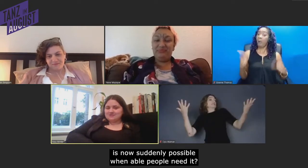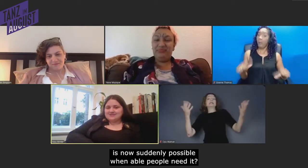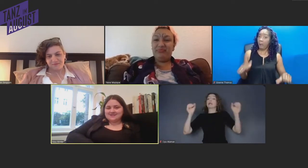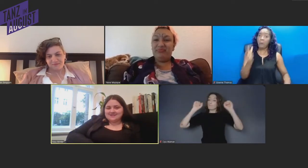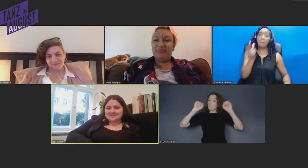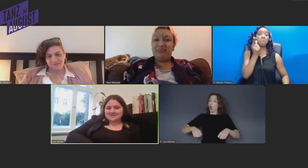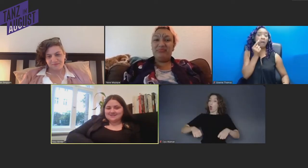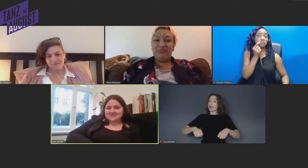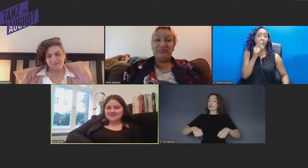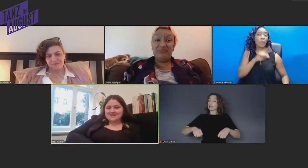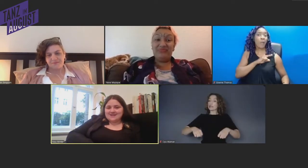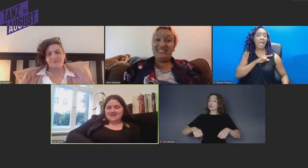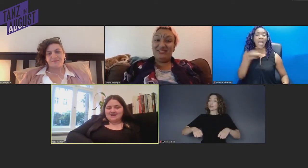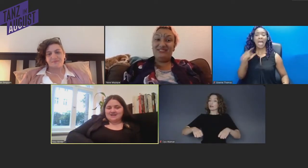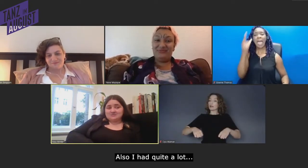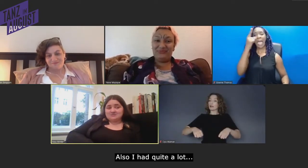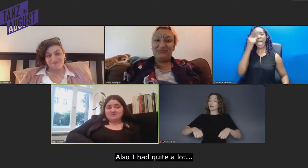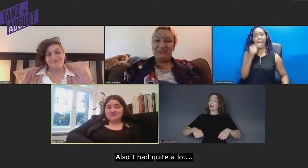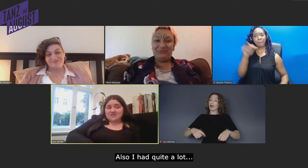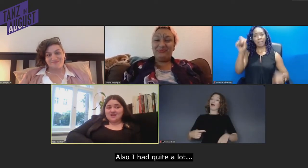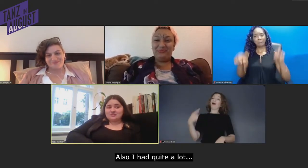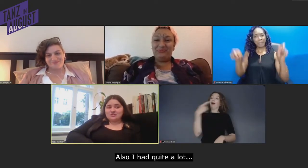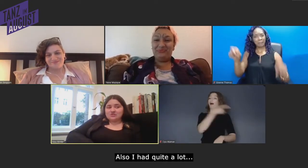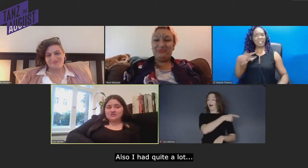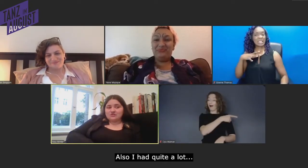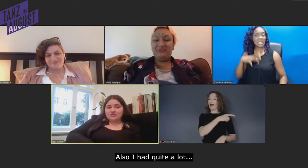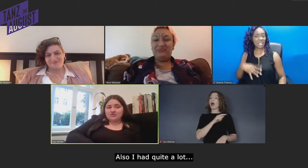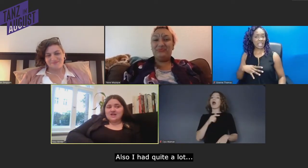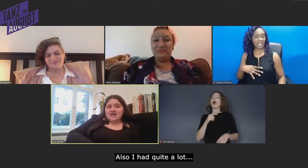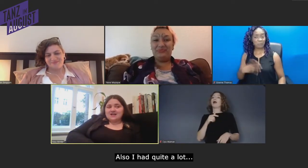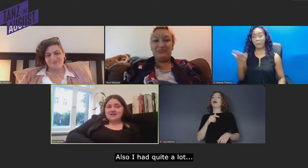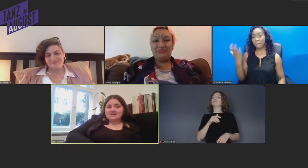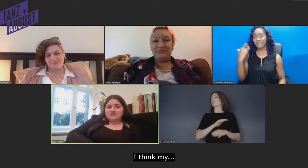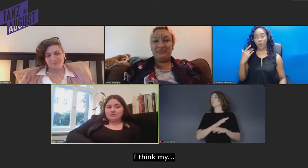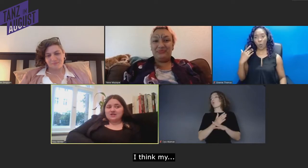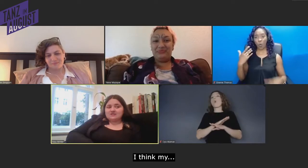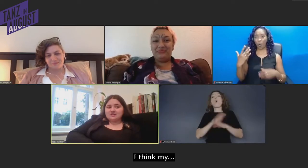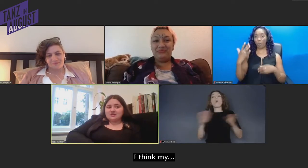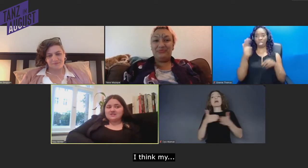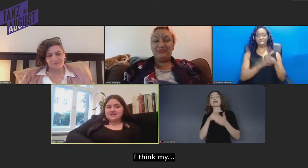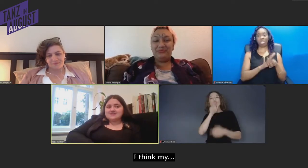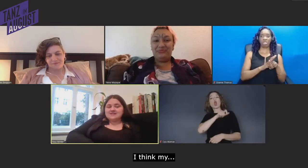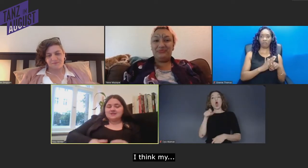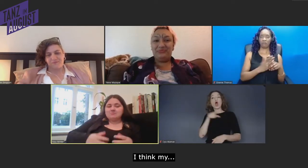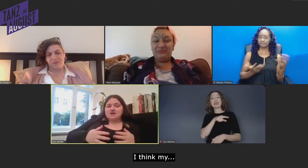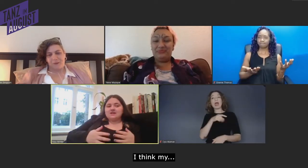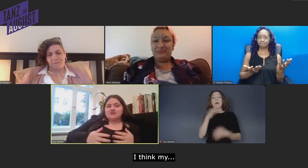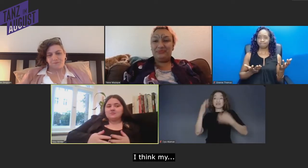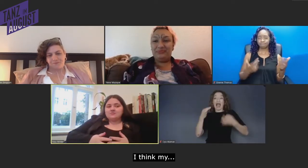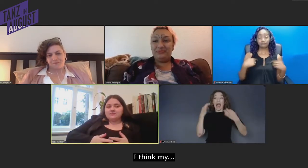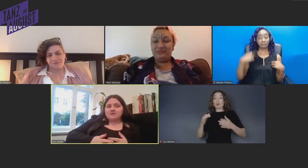people need it. And also I had quite a lot, I think